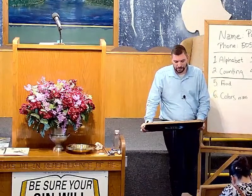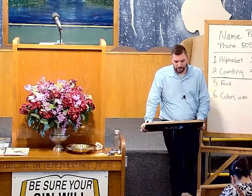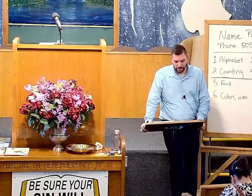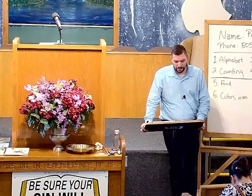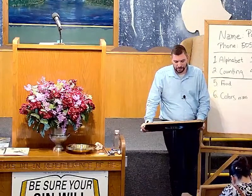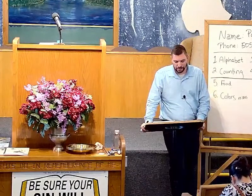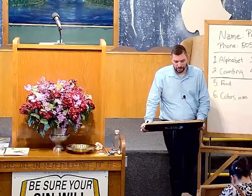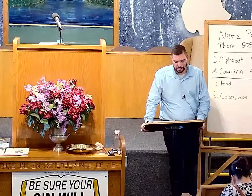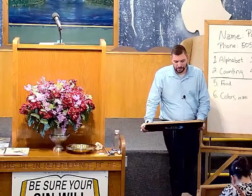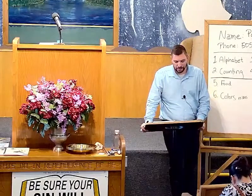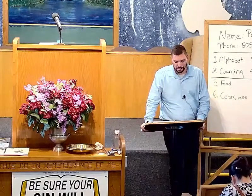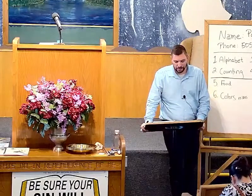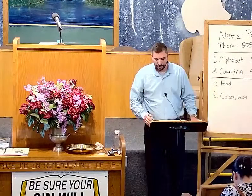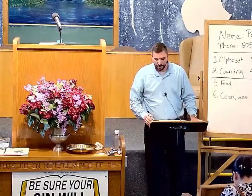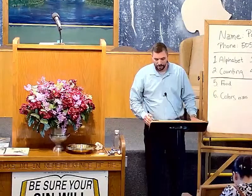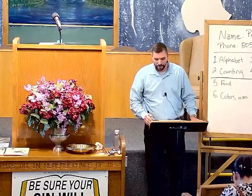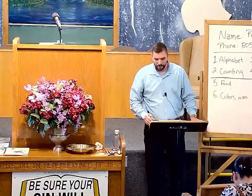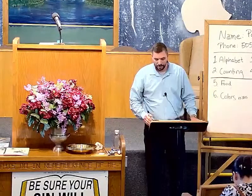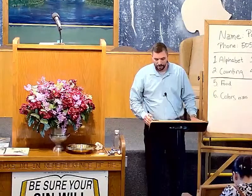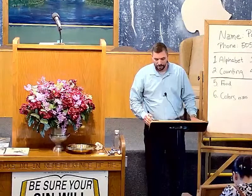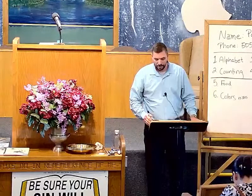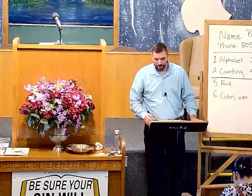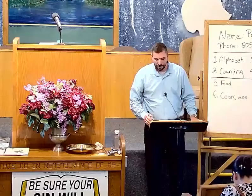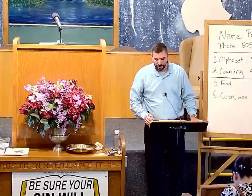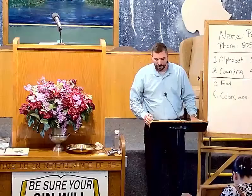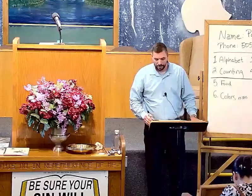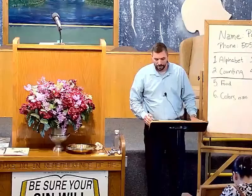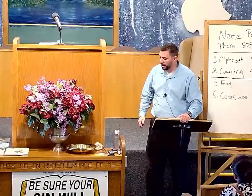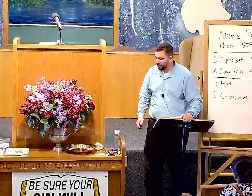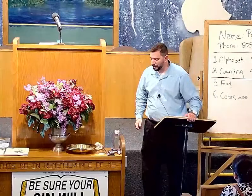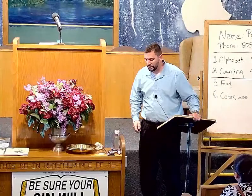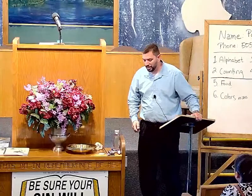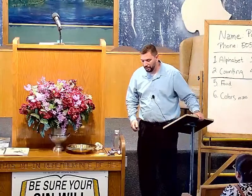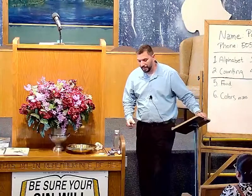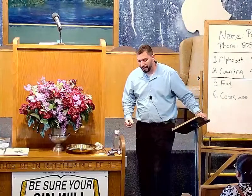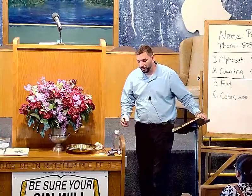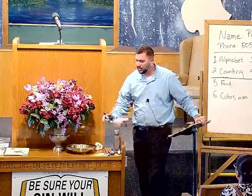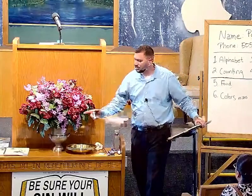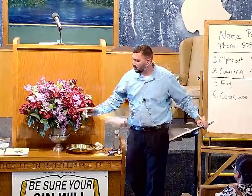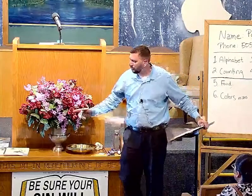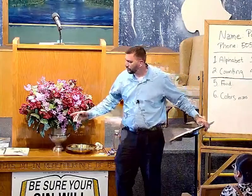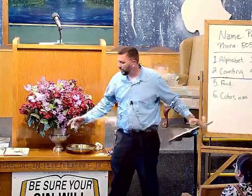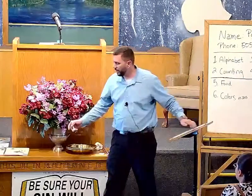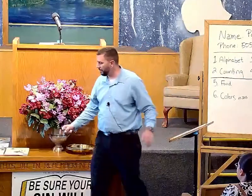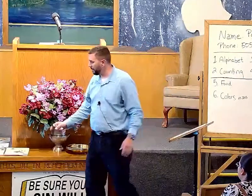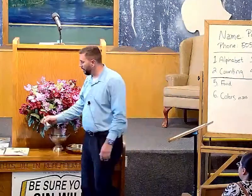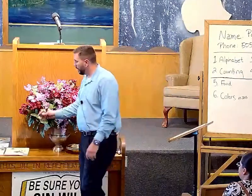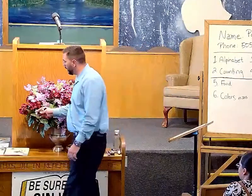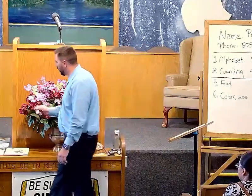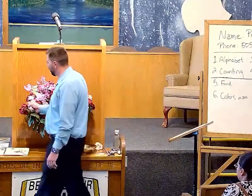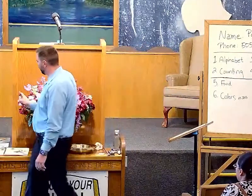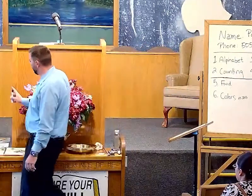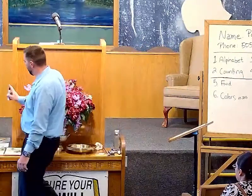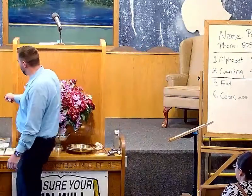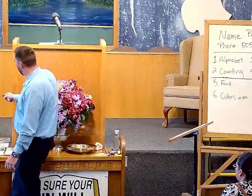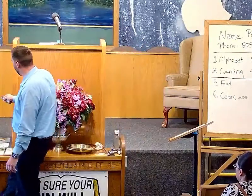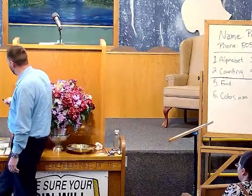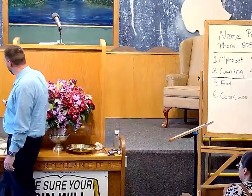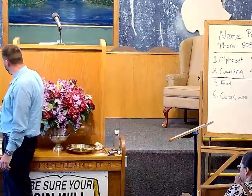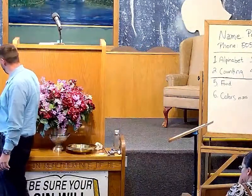amen. All right. If you do want to stick around for just a little bit and look at some of the books I have up here,